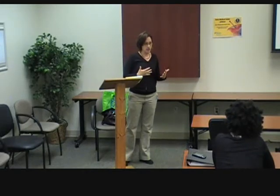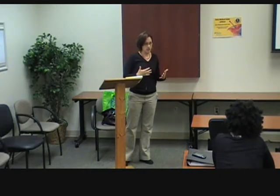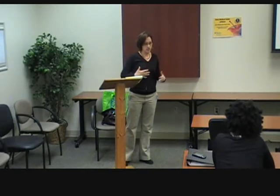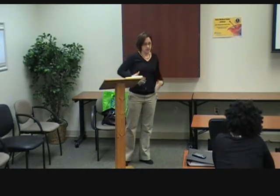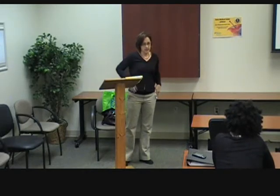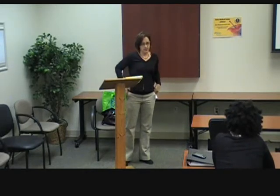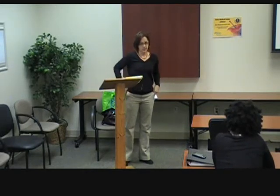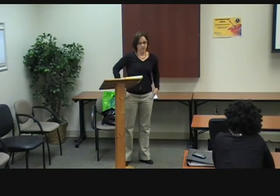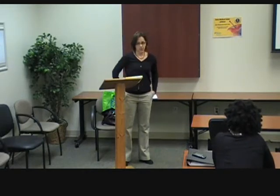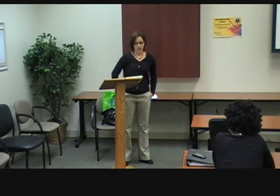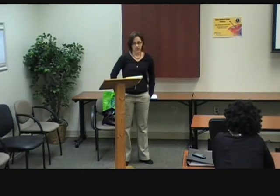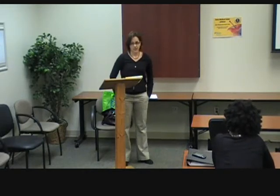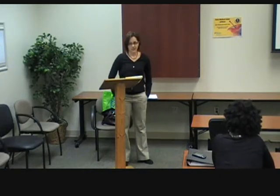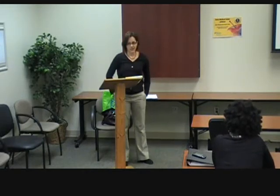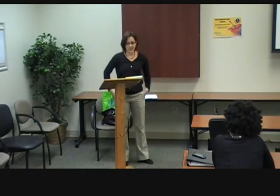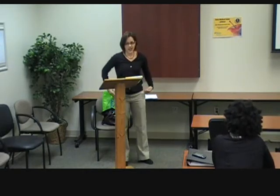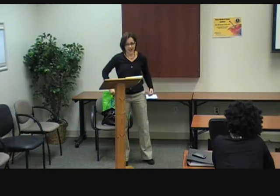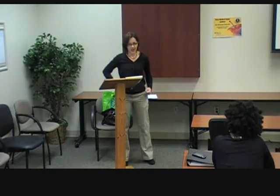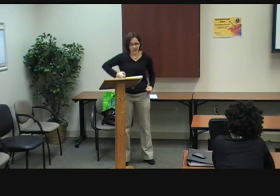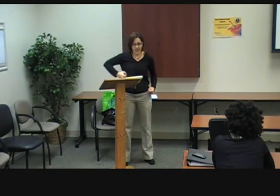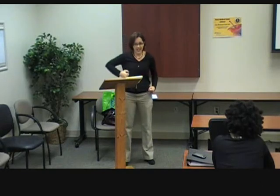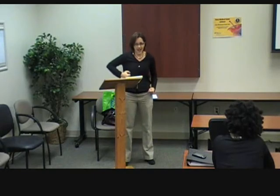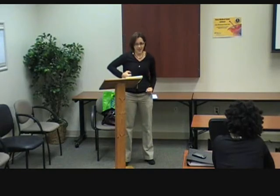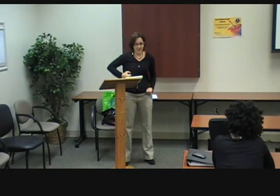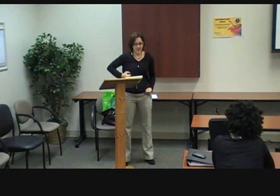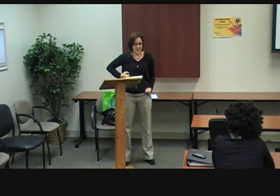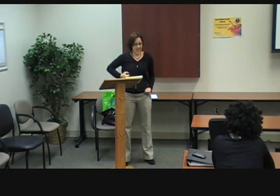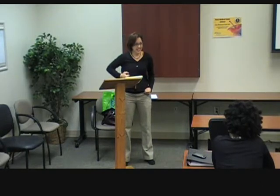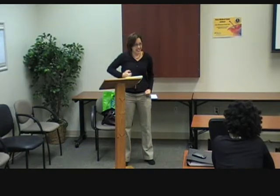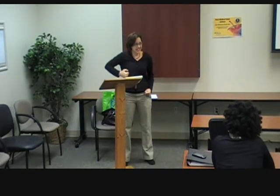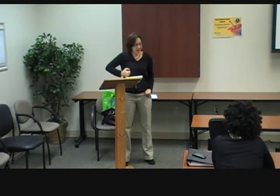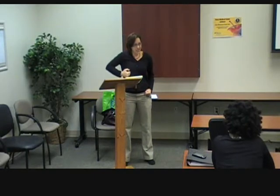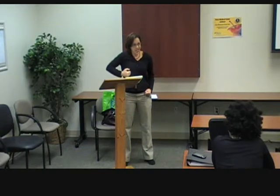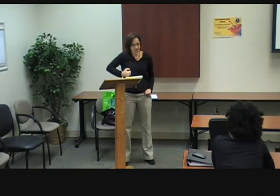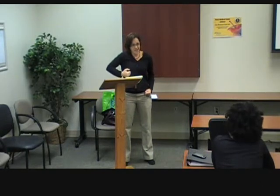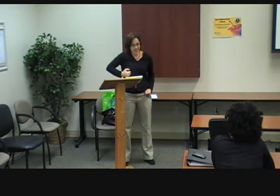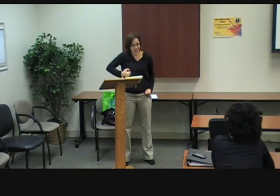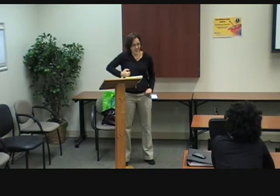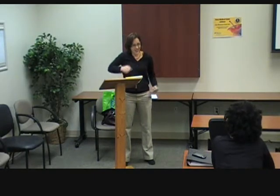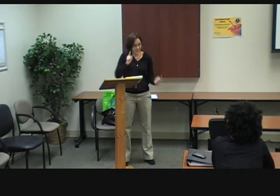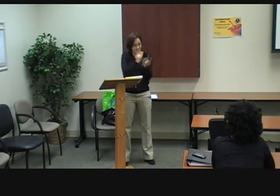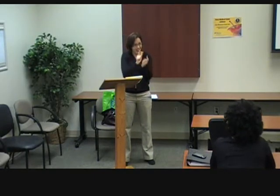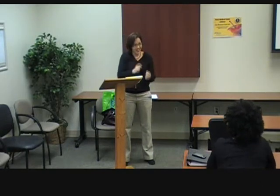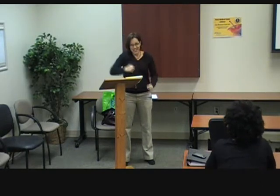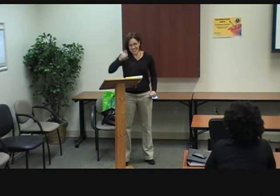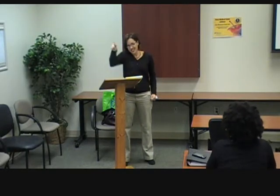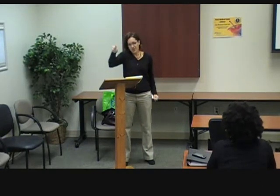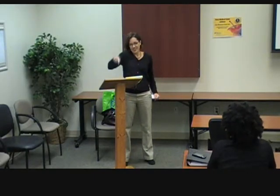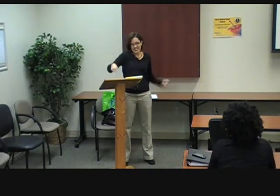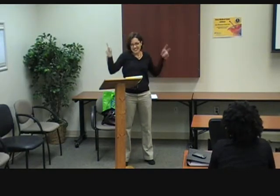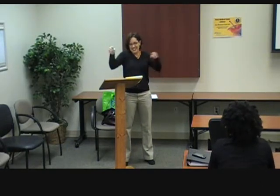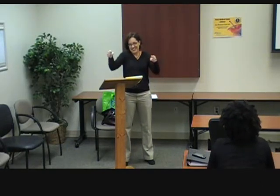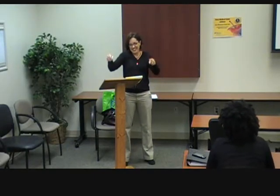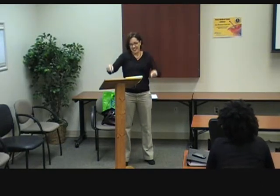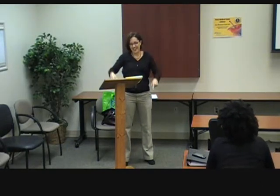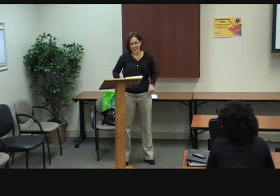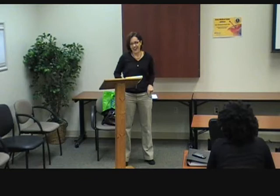language. You know, and you gotta work it out because you can't say, tell them, or whatever. You're like, you know, and